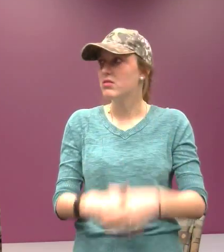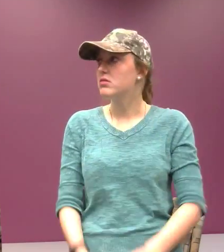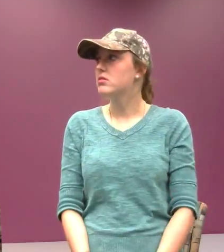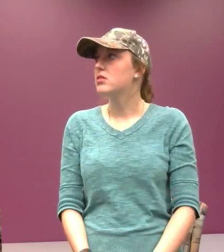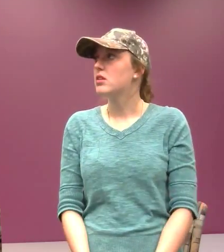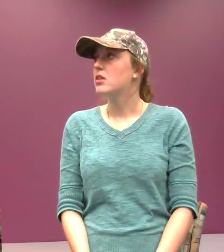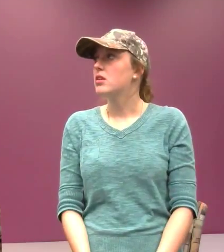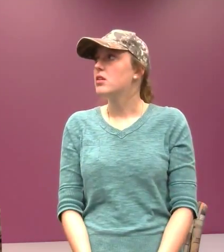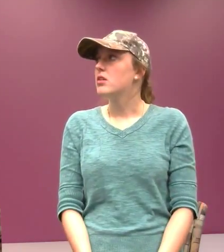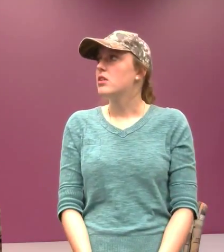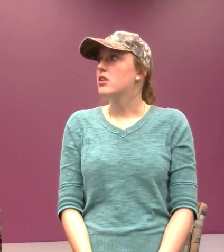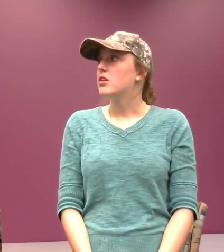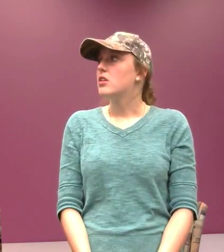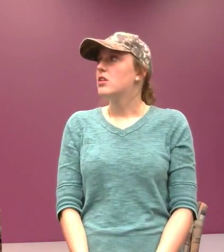3 times 2 or 2 times